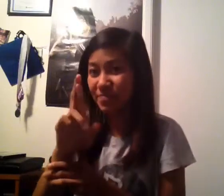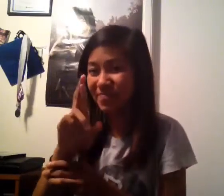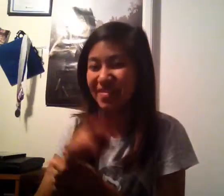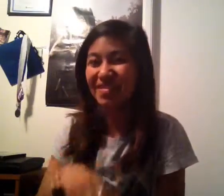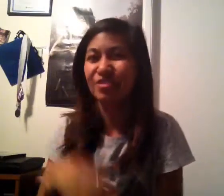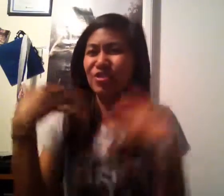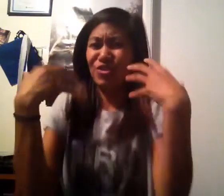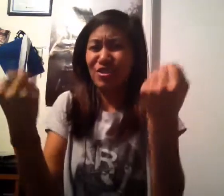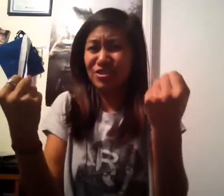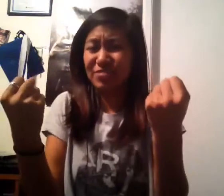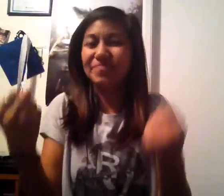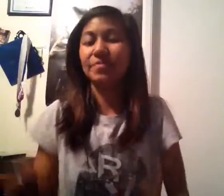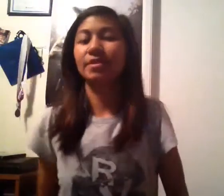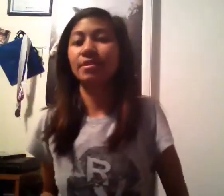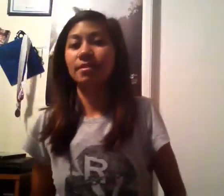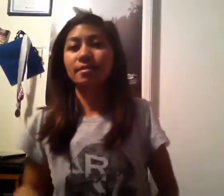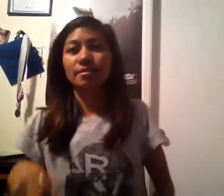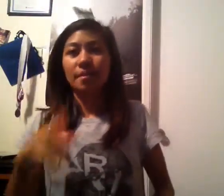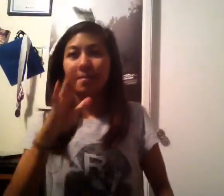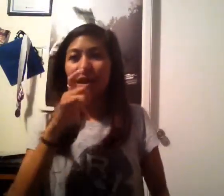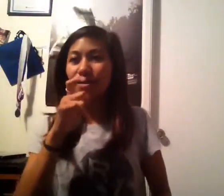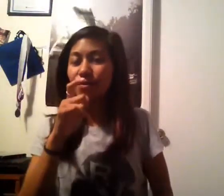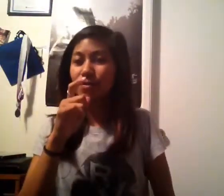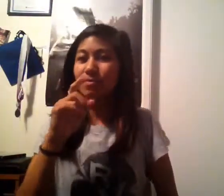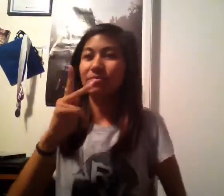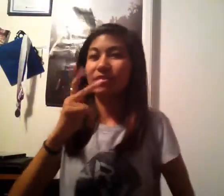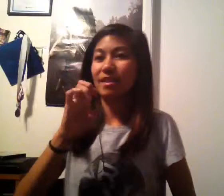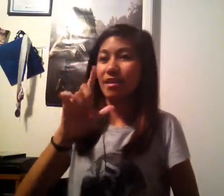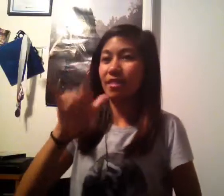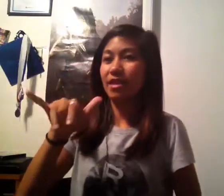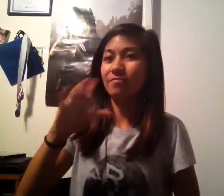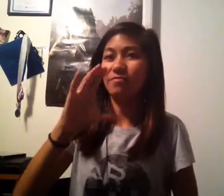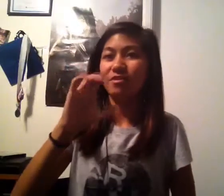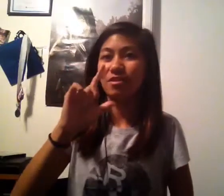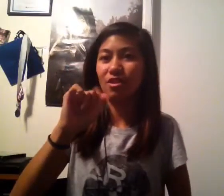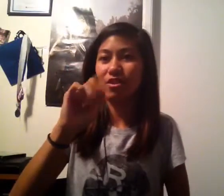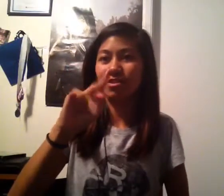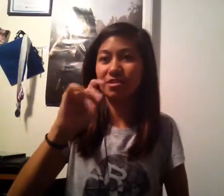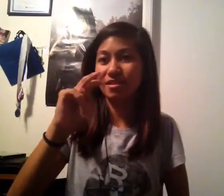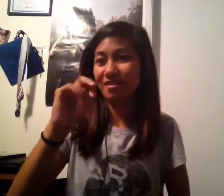by who Kelly Clarkson.